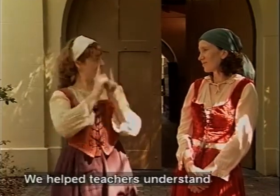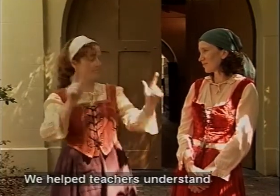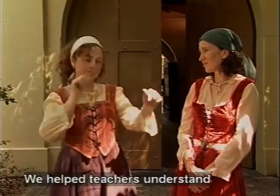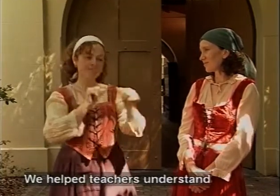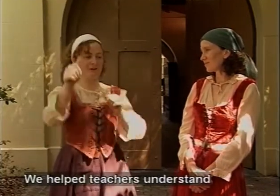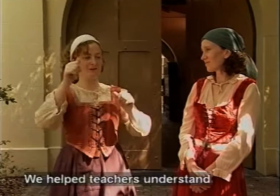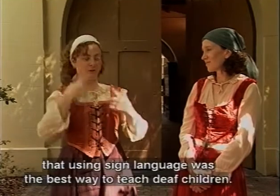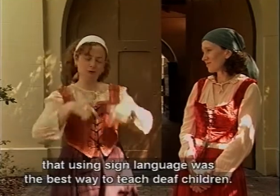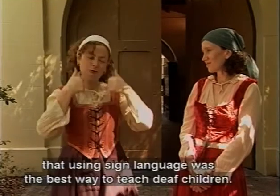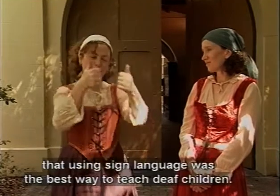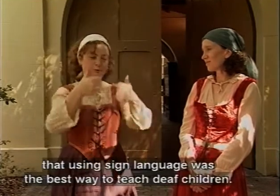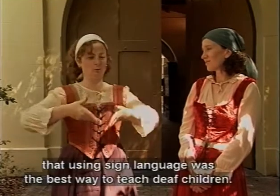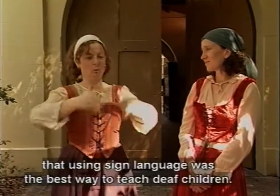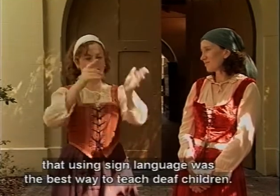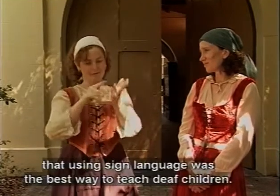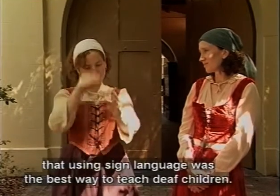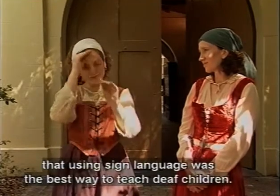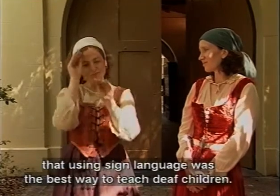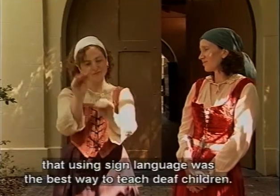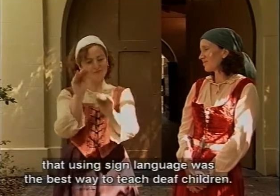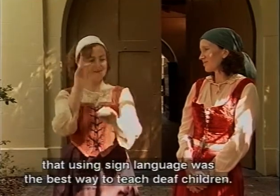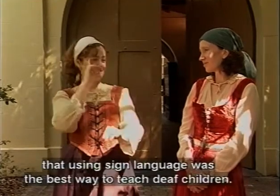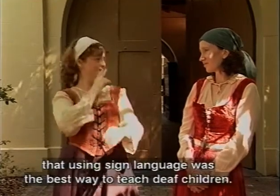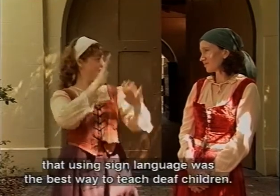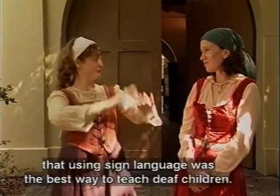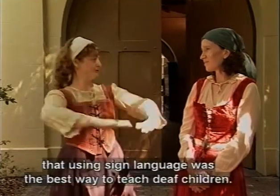And we helped teachers understand that using sign language was the best way to teach deaf children.